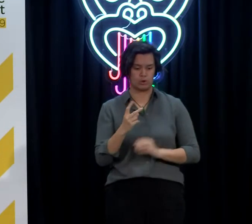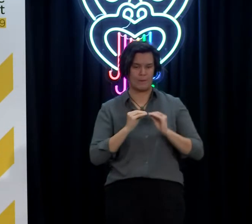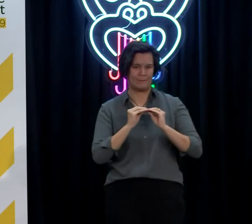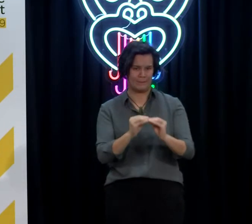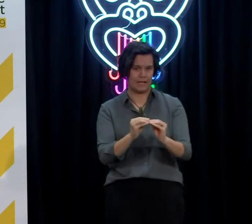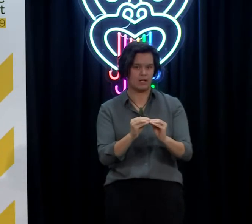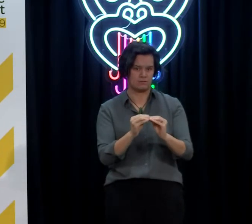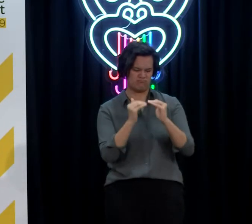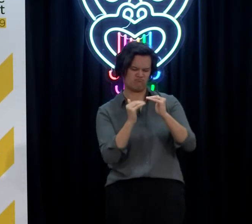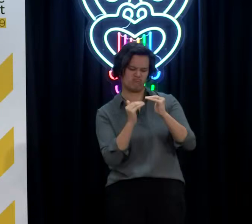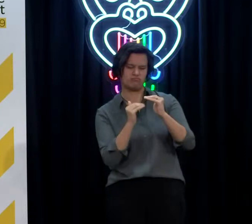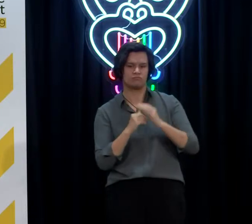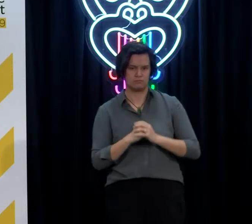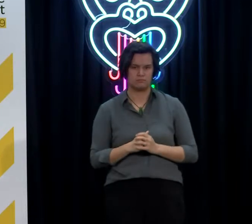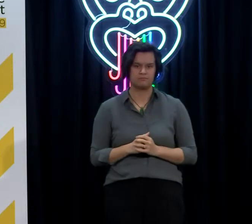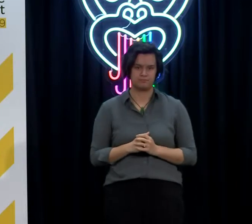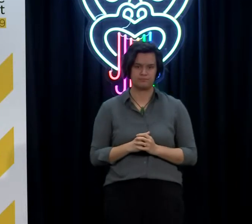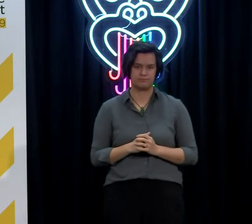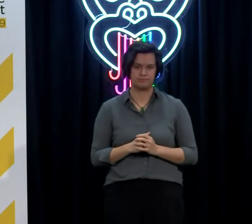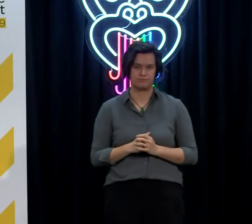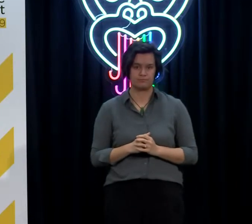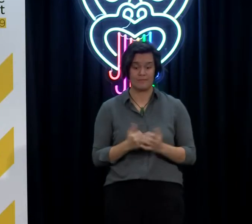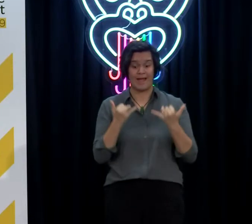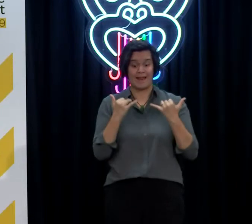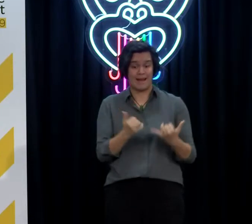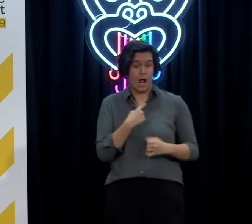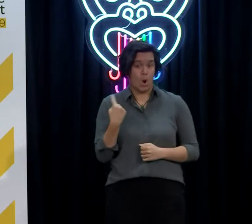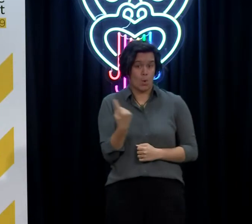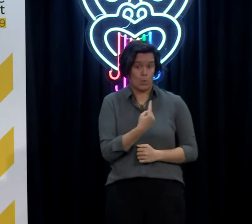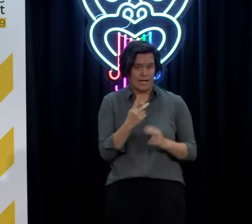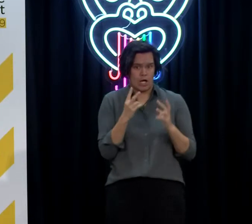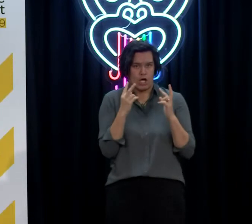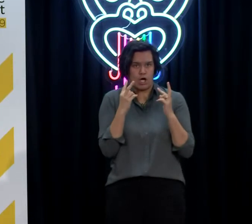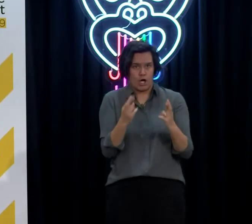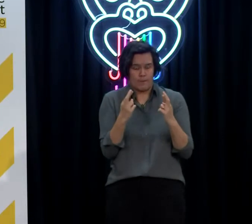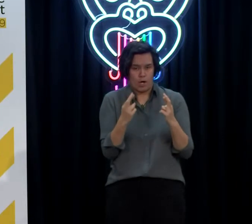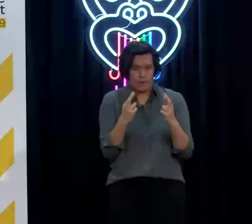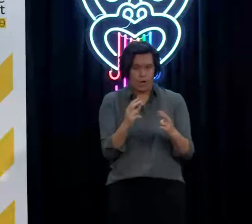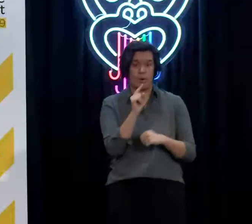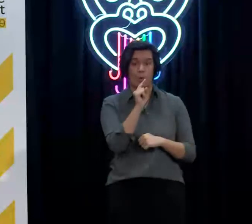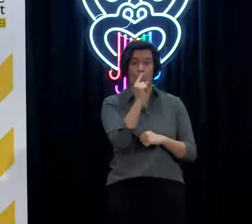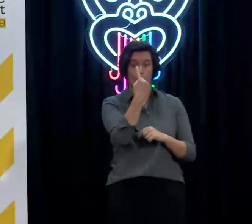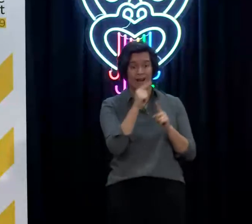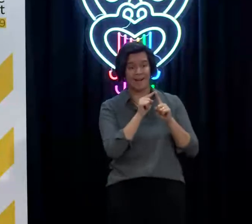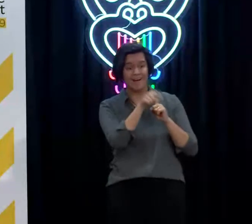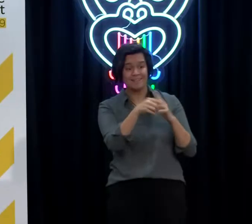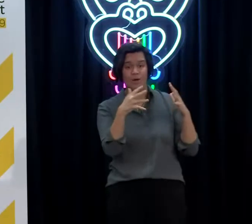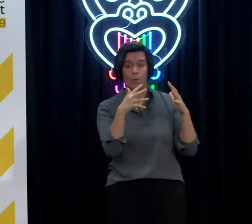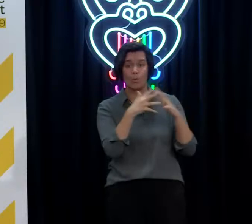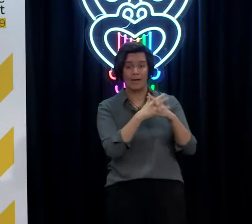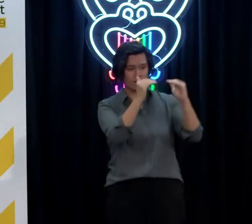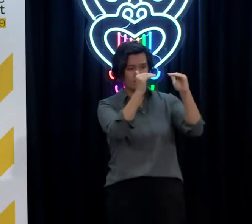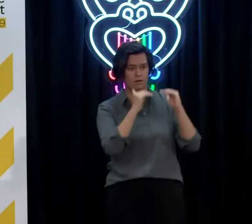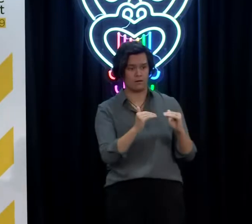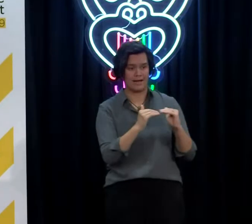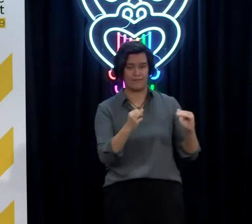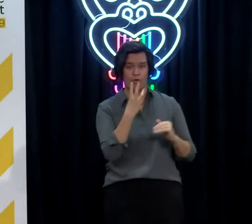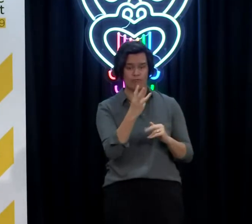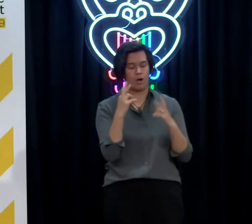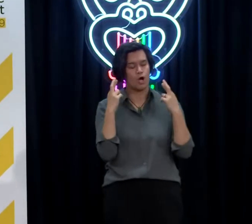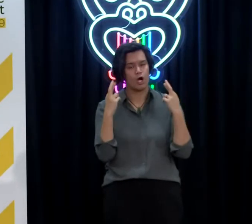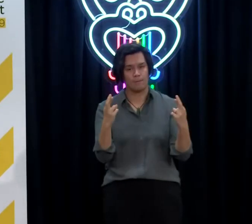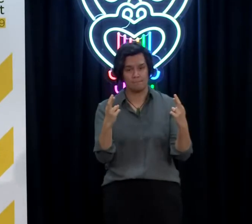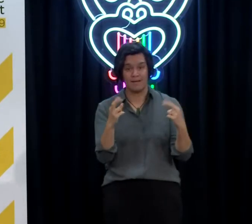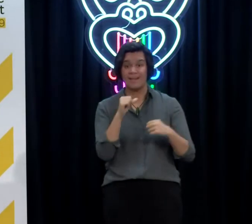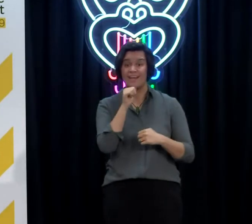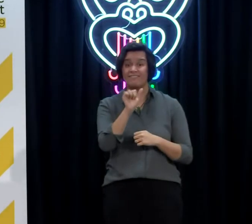billion. As you know, we hope to see Auckland stepping down to Alert Level 3 next week, and this will mean a lift in